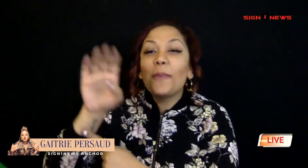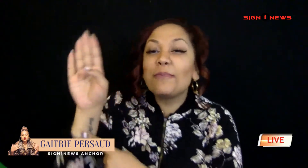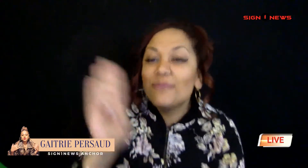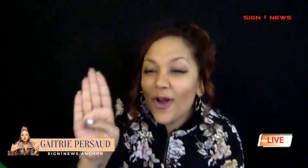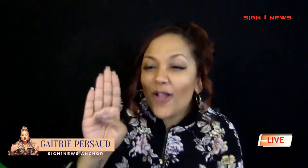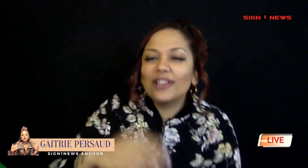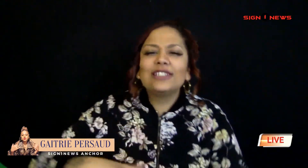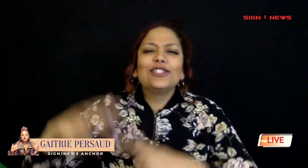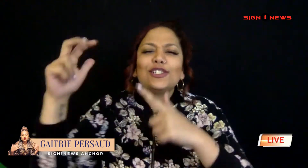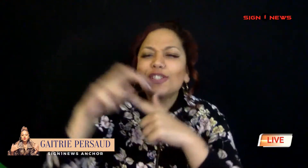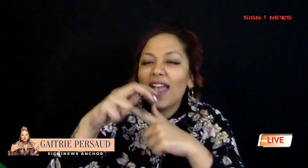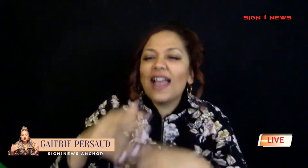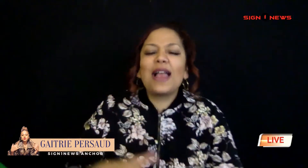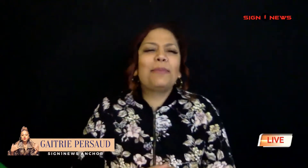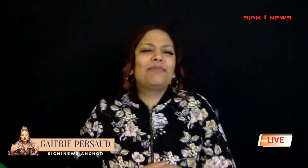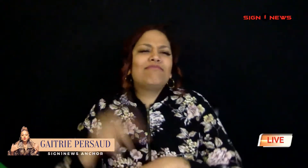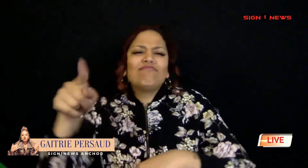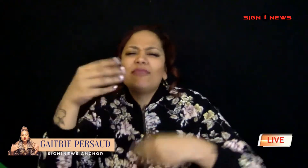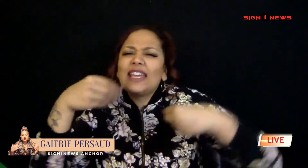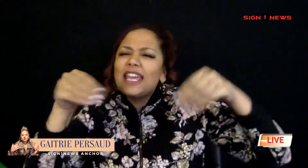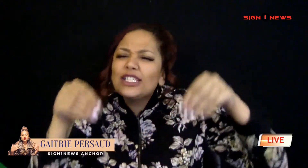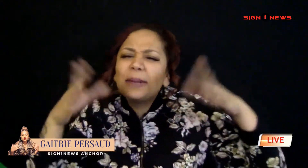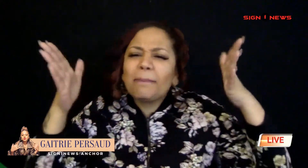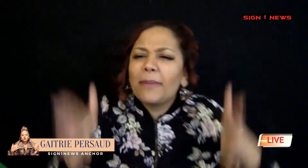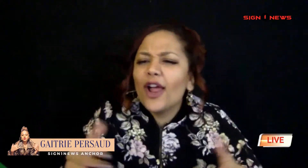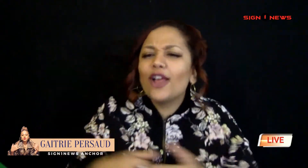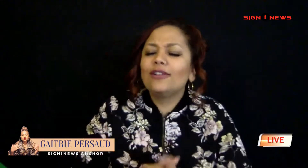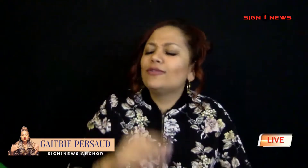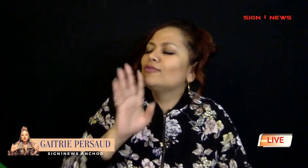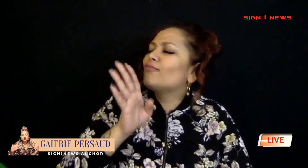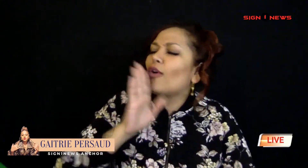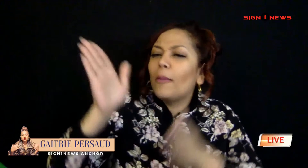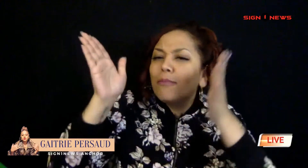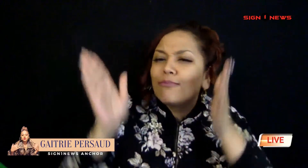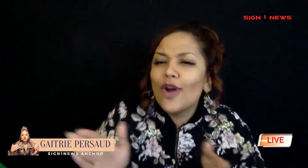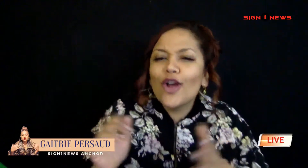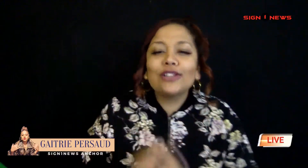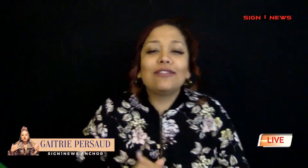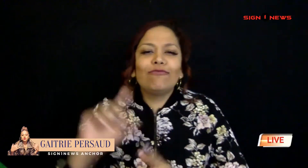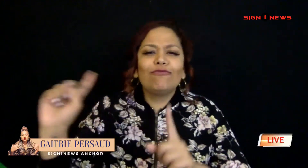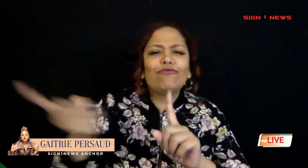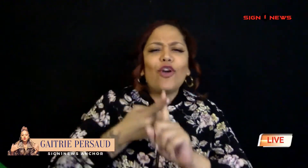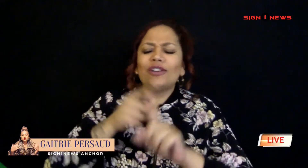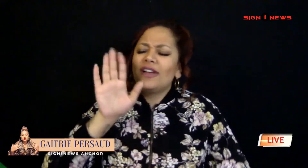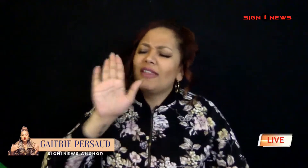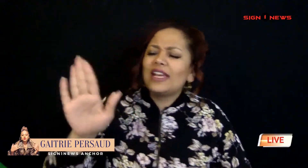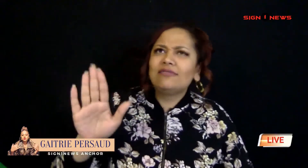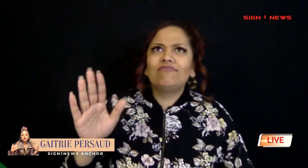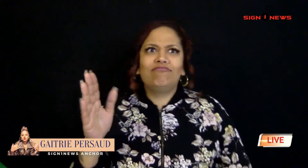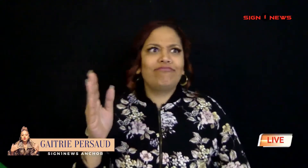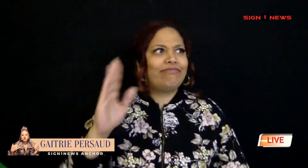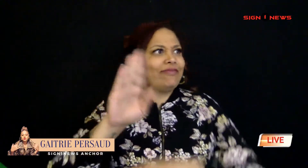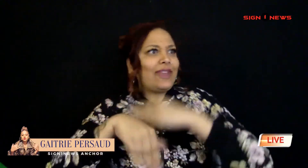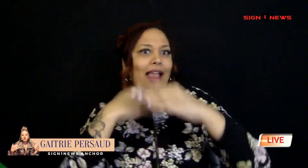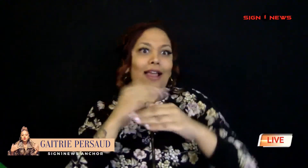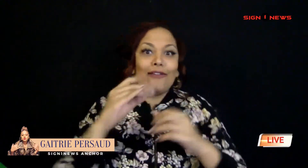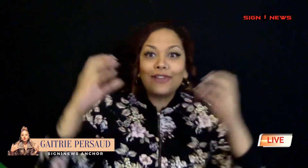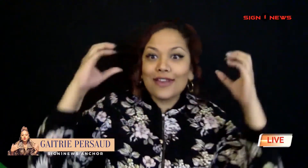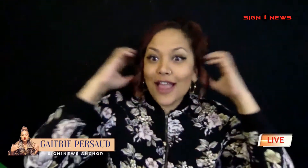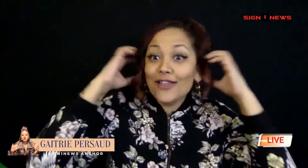Our guest is a Super Bowl champ, entrepreneur, spokesperson for